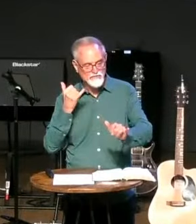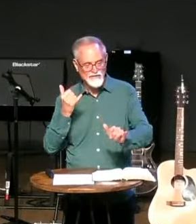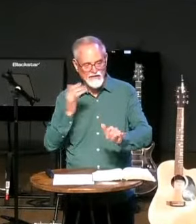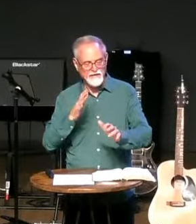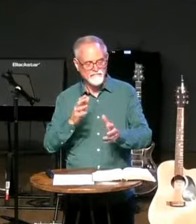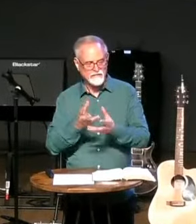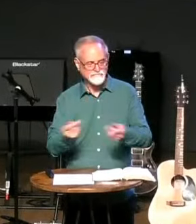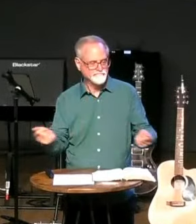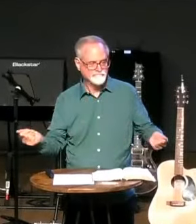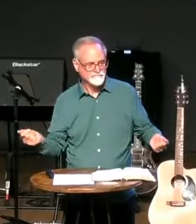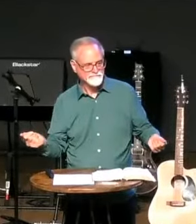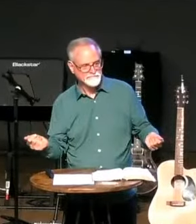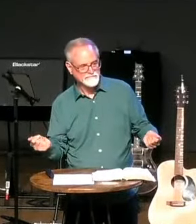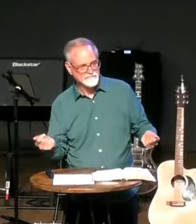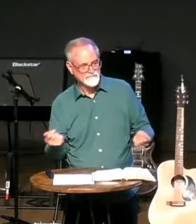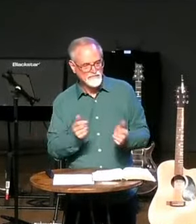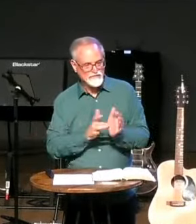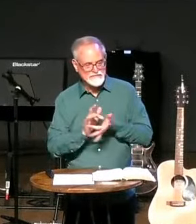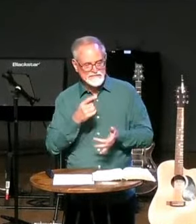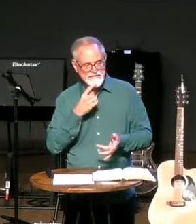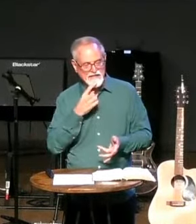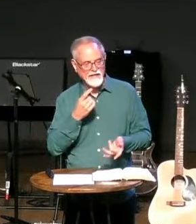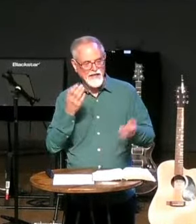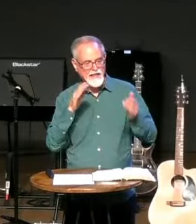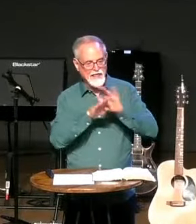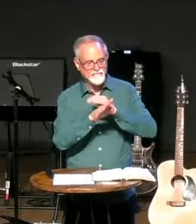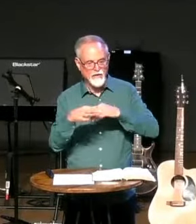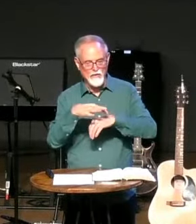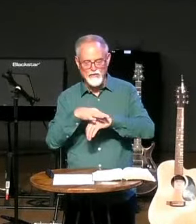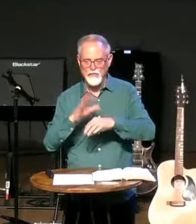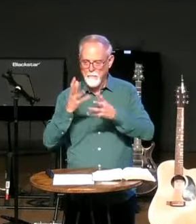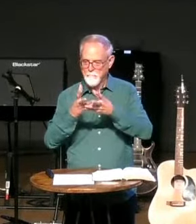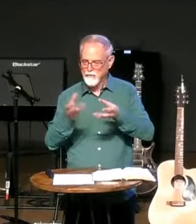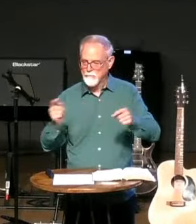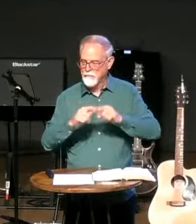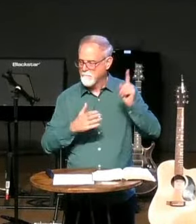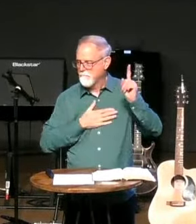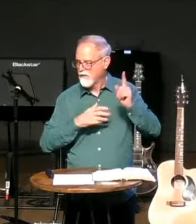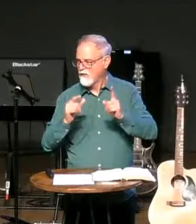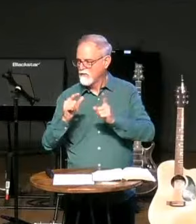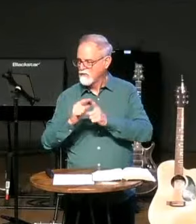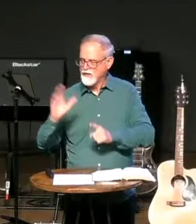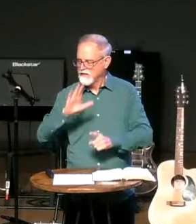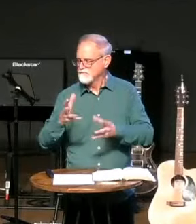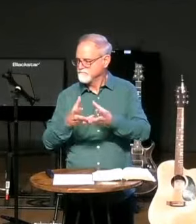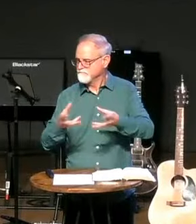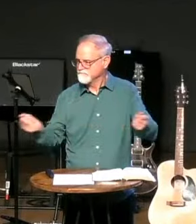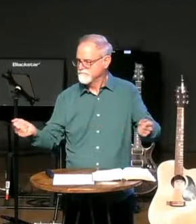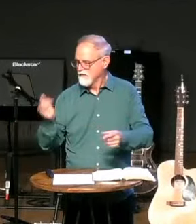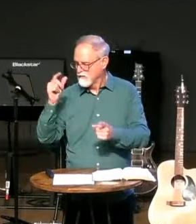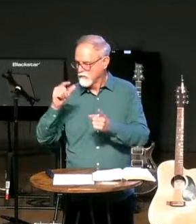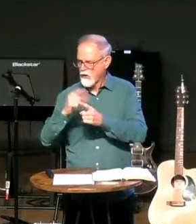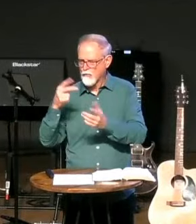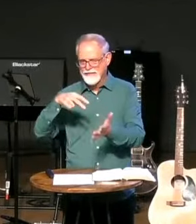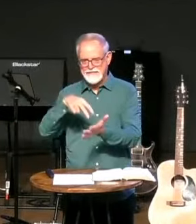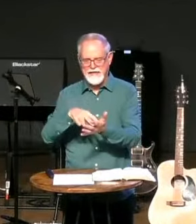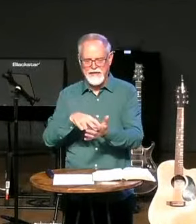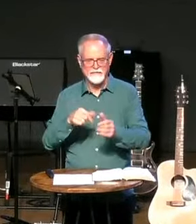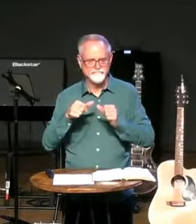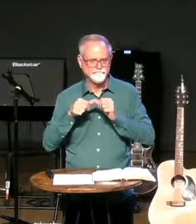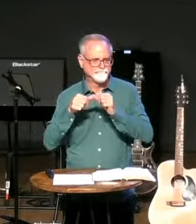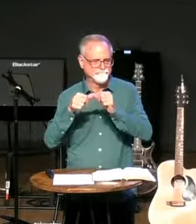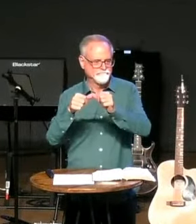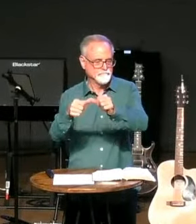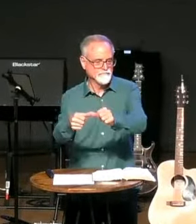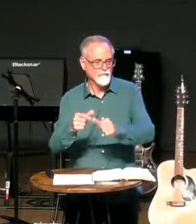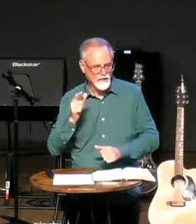God's Word is forever. It does not dissolve. It does not go away. The earth is temporary. It goes away. But the Word